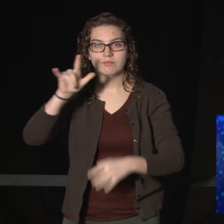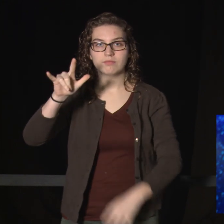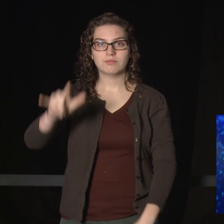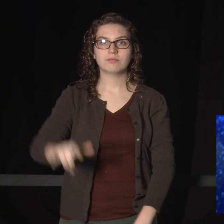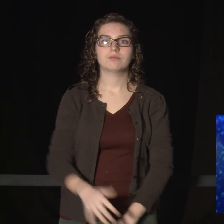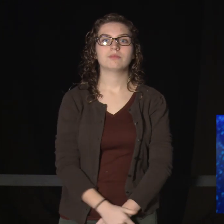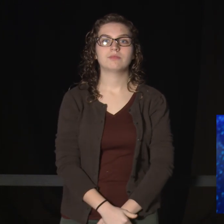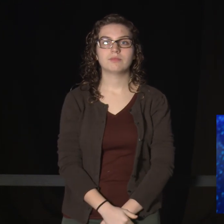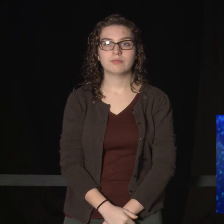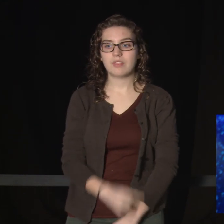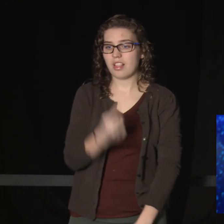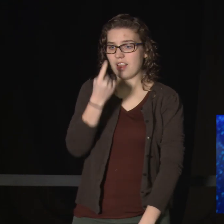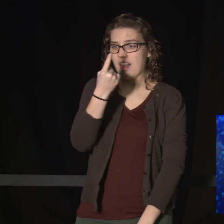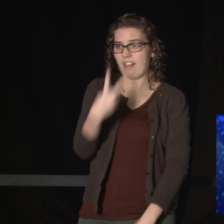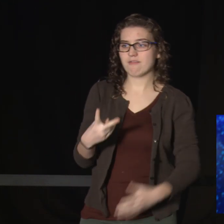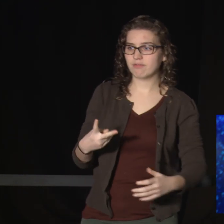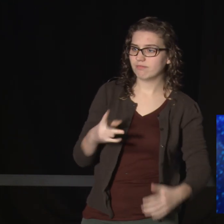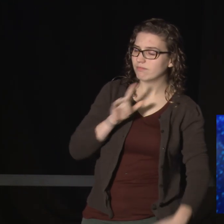He's halfway out,